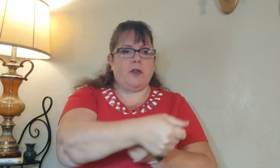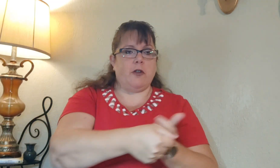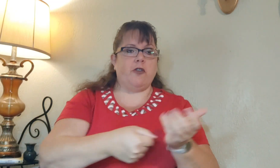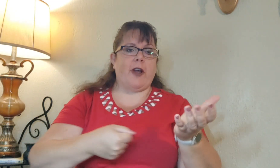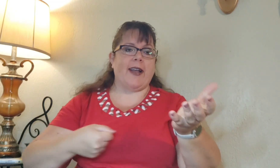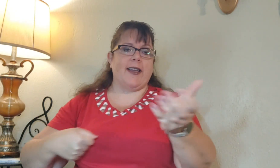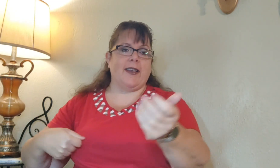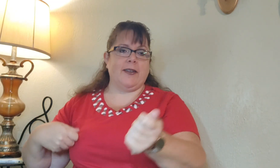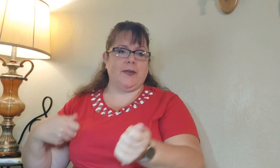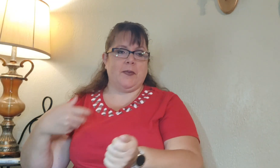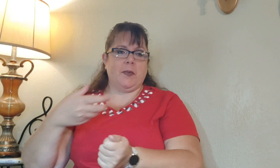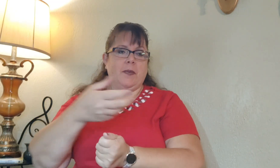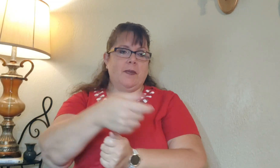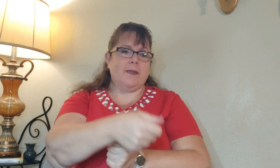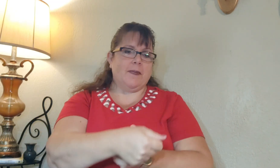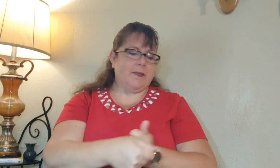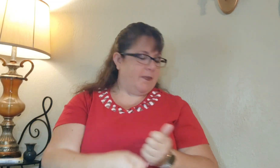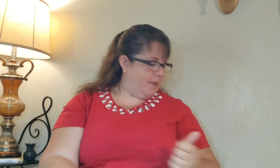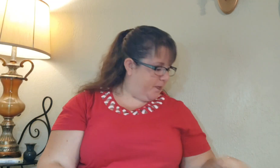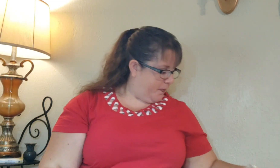You're dragging.